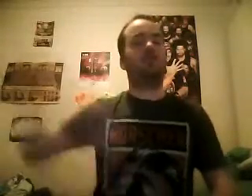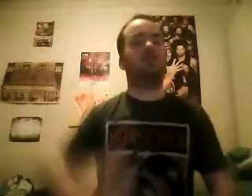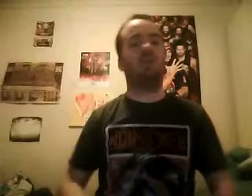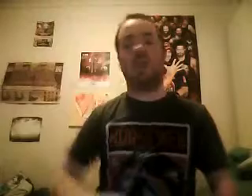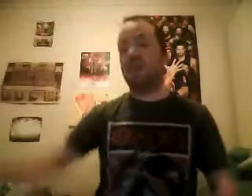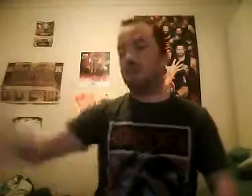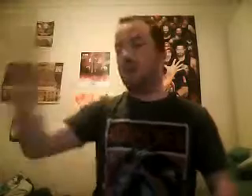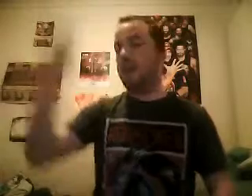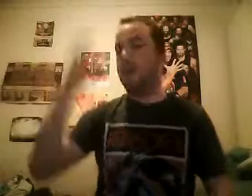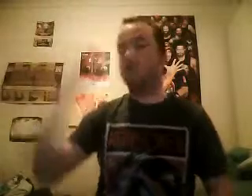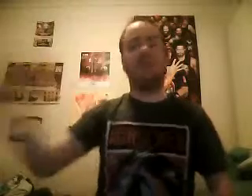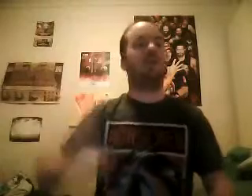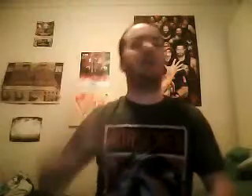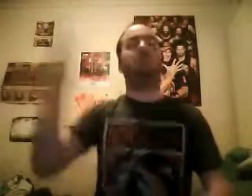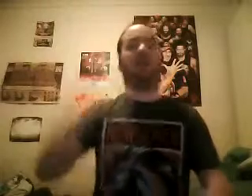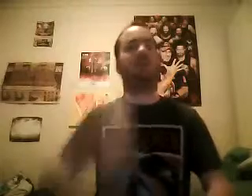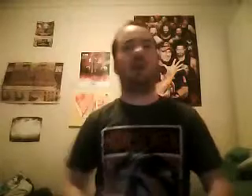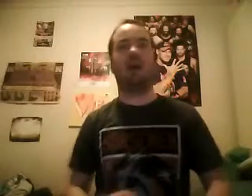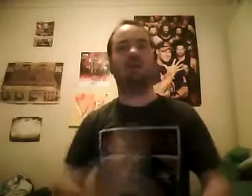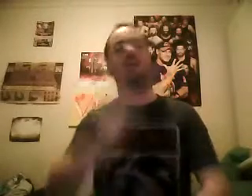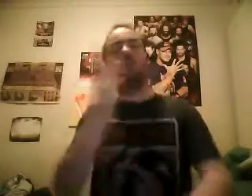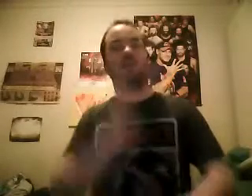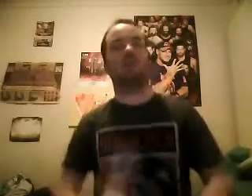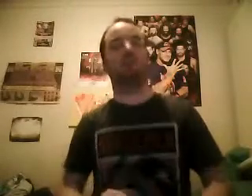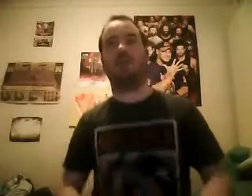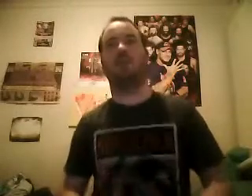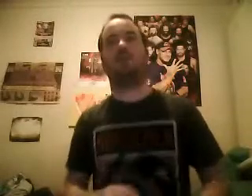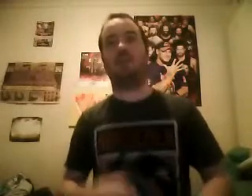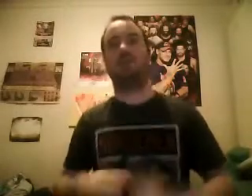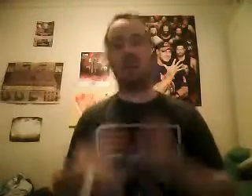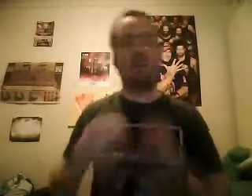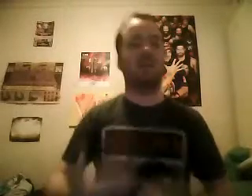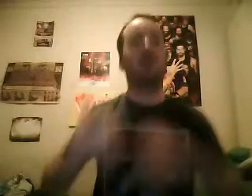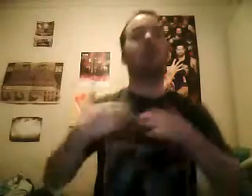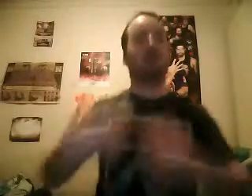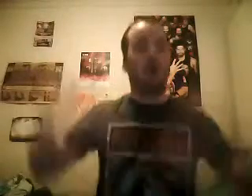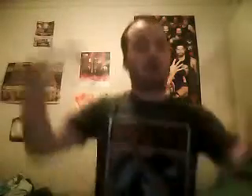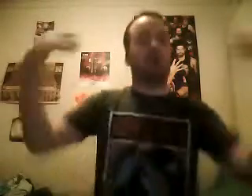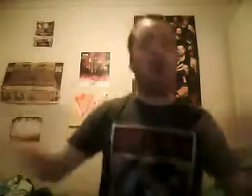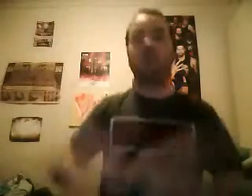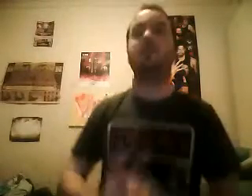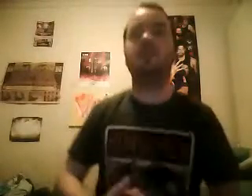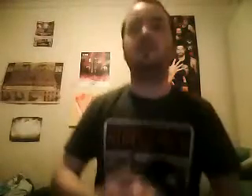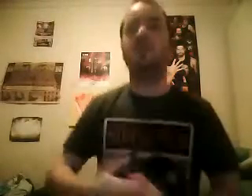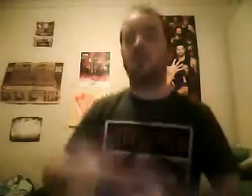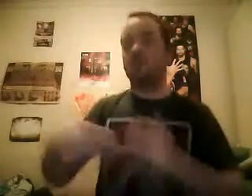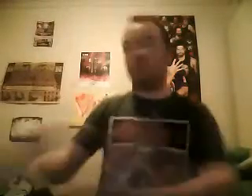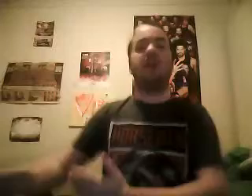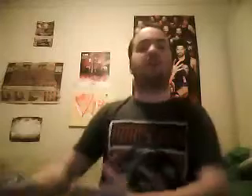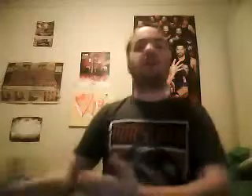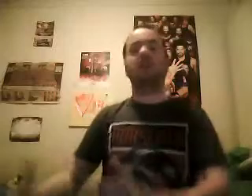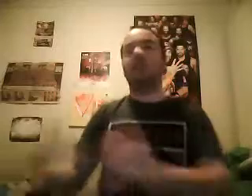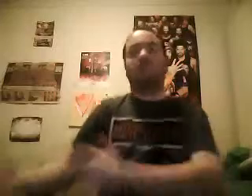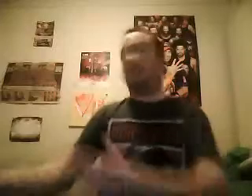to Elias and pinned Elias to become the 24/7 champion. So the joke champion is once